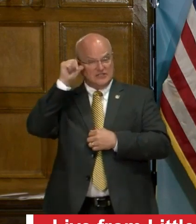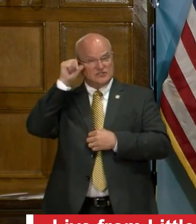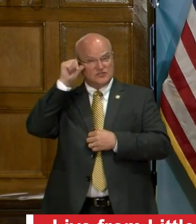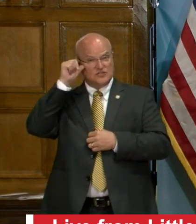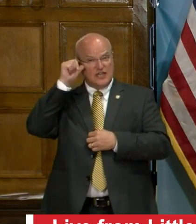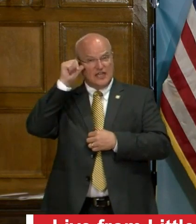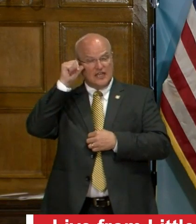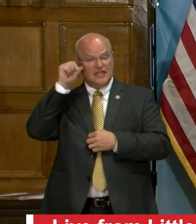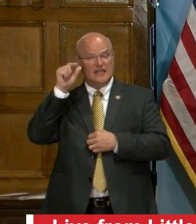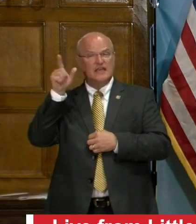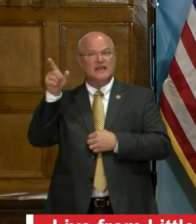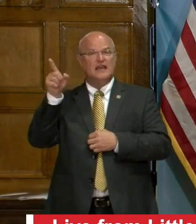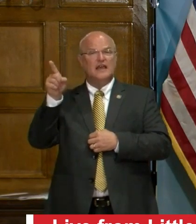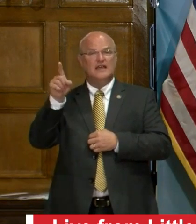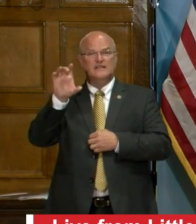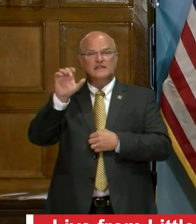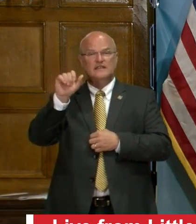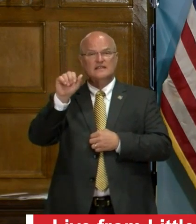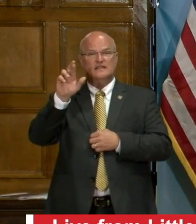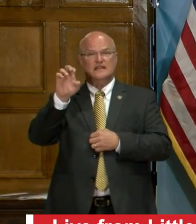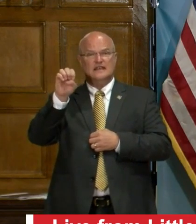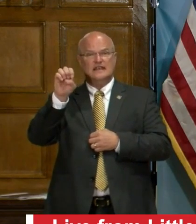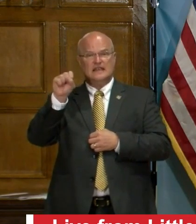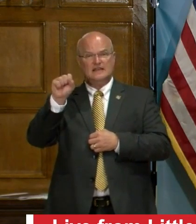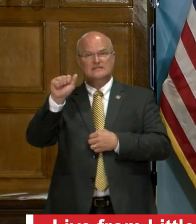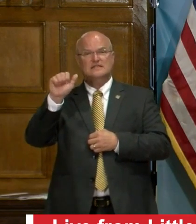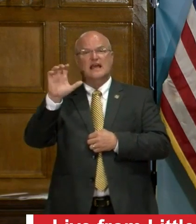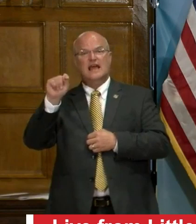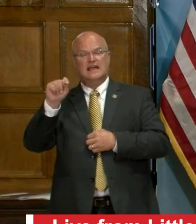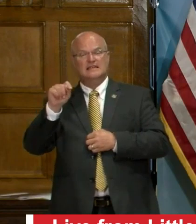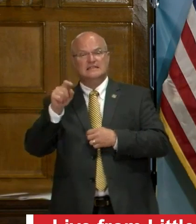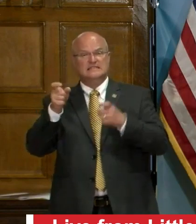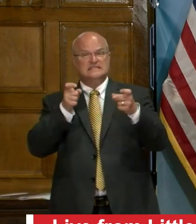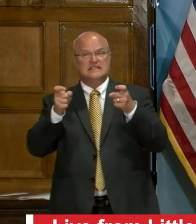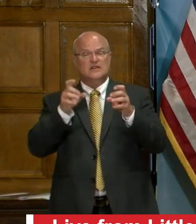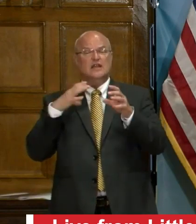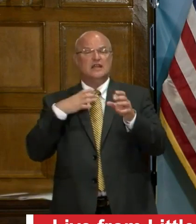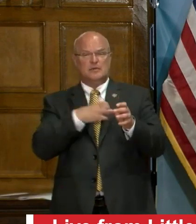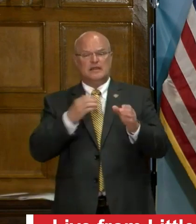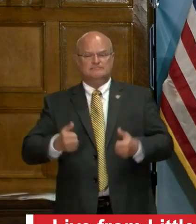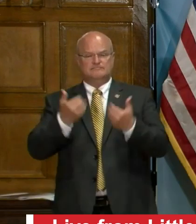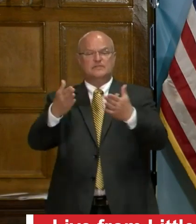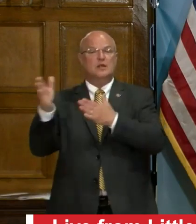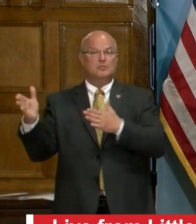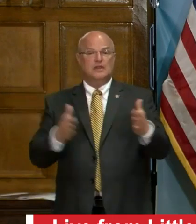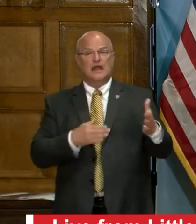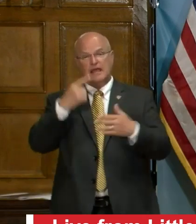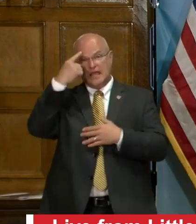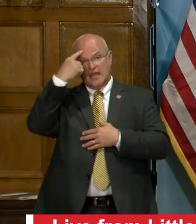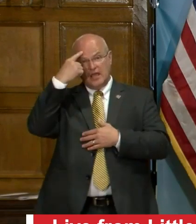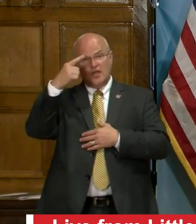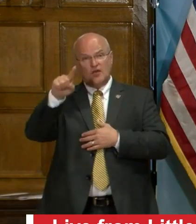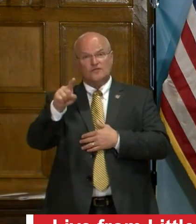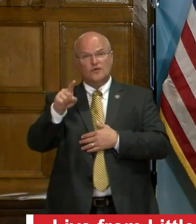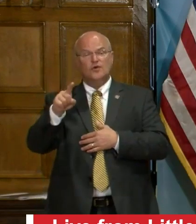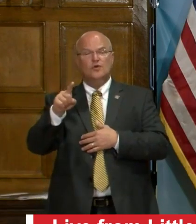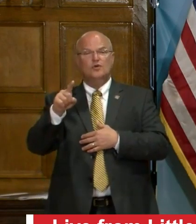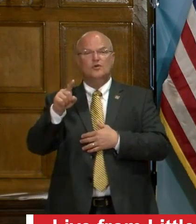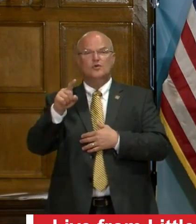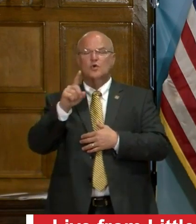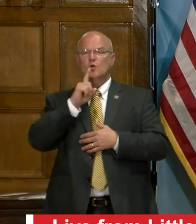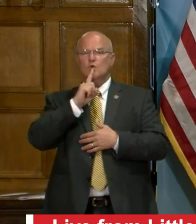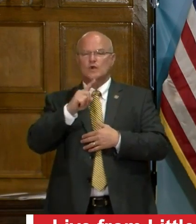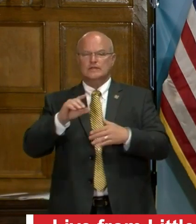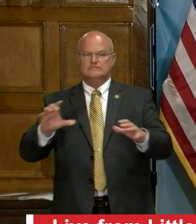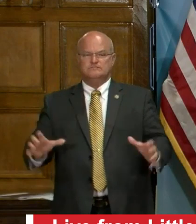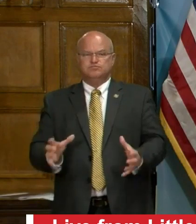yesterday at the CARES Act Steering Committee, I presented a plan for dramatically